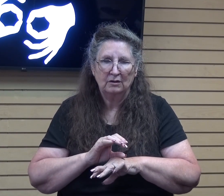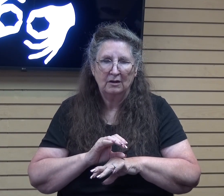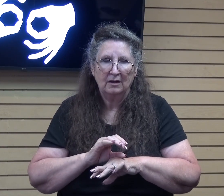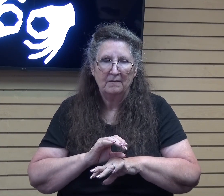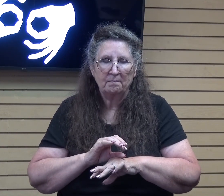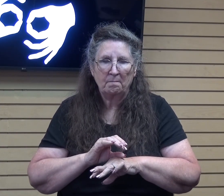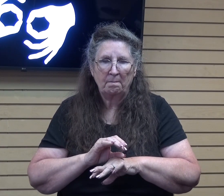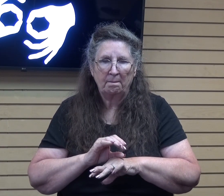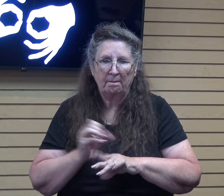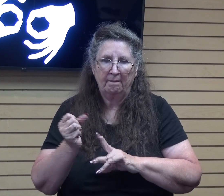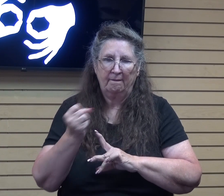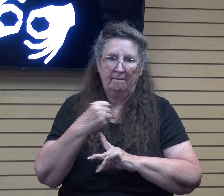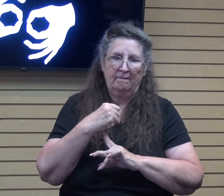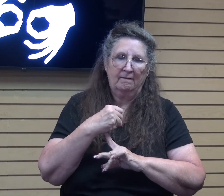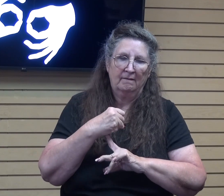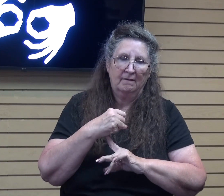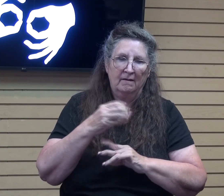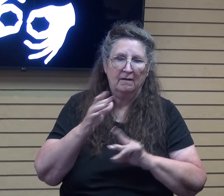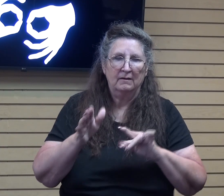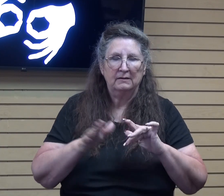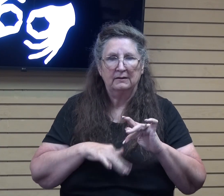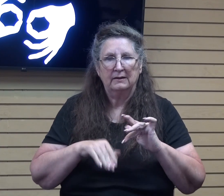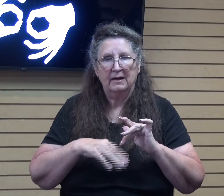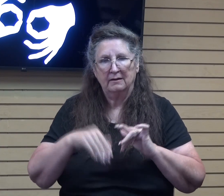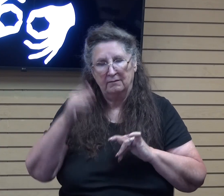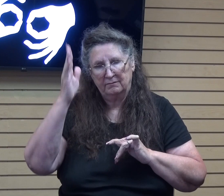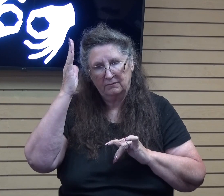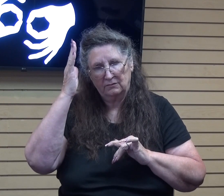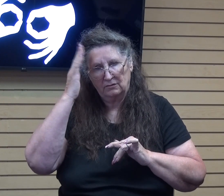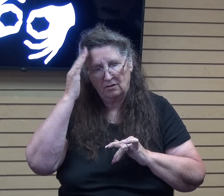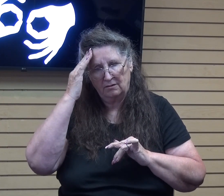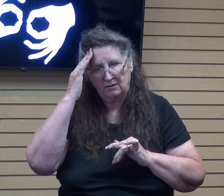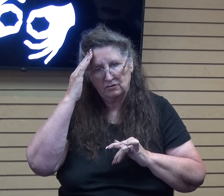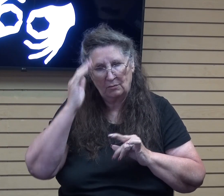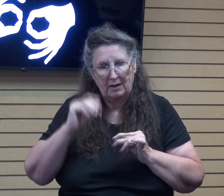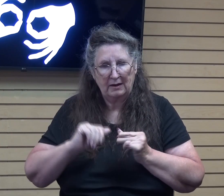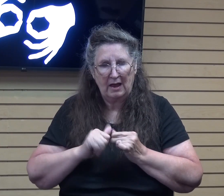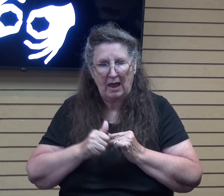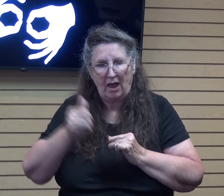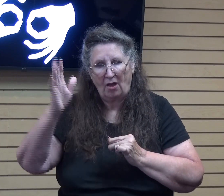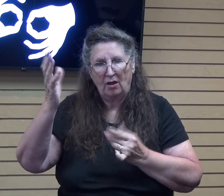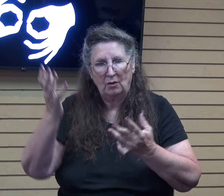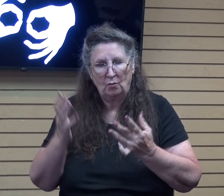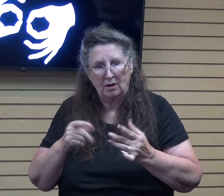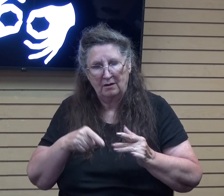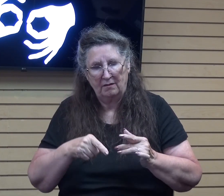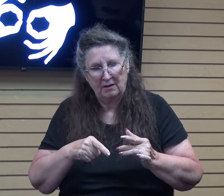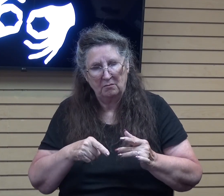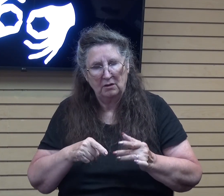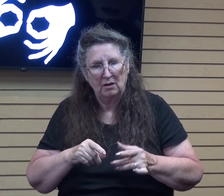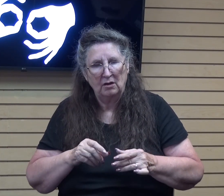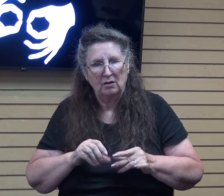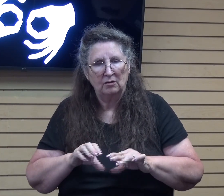of knowledge of how God expected it to behave in difficult relationships and